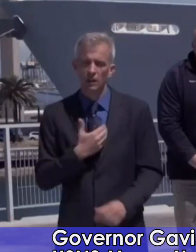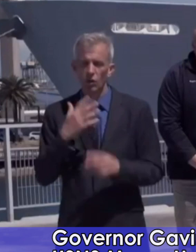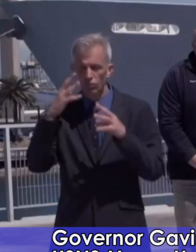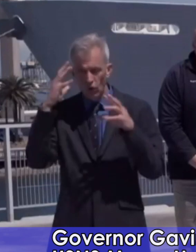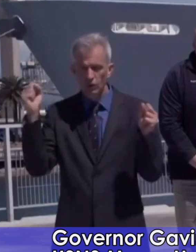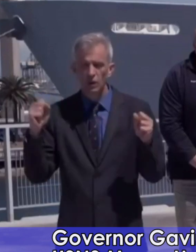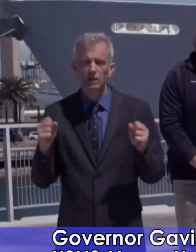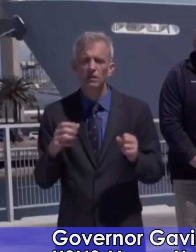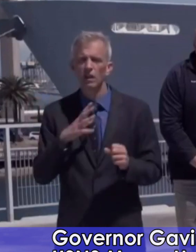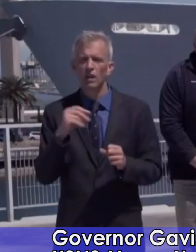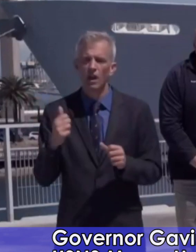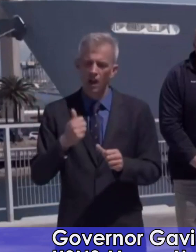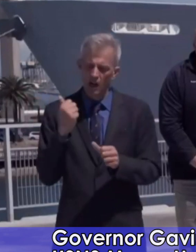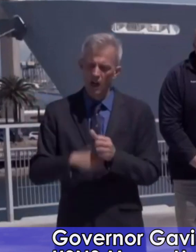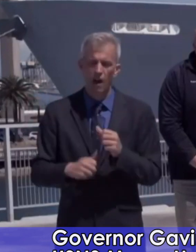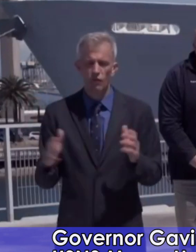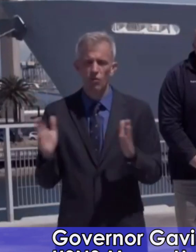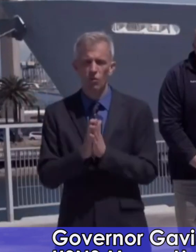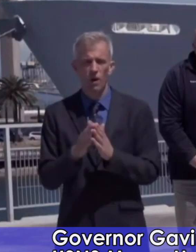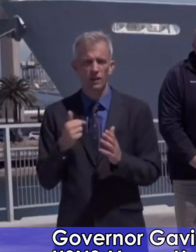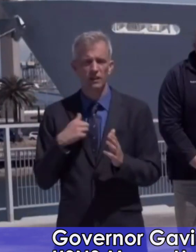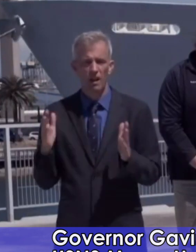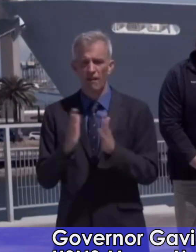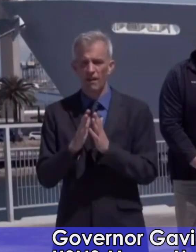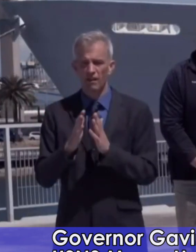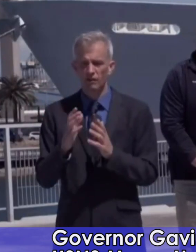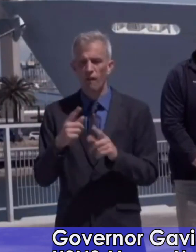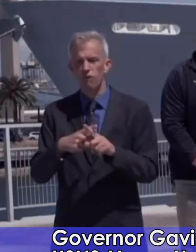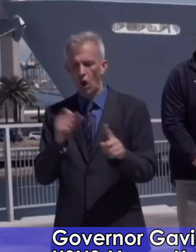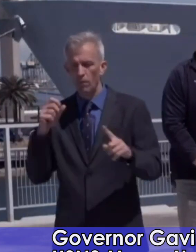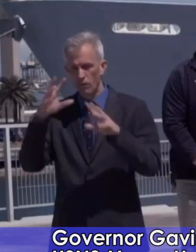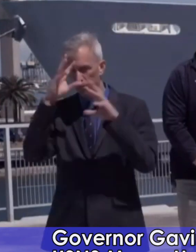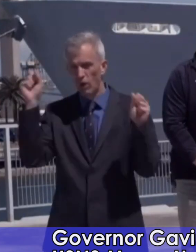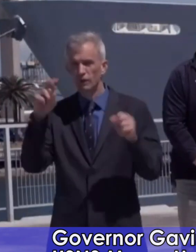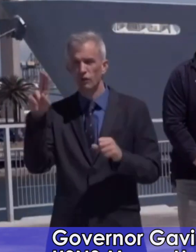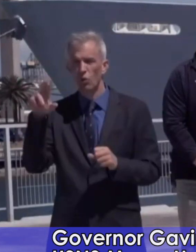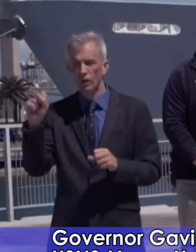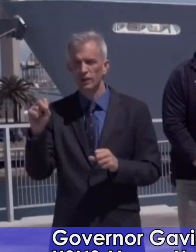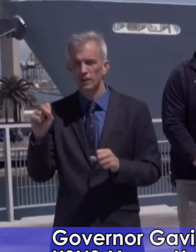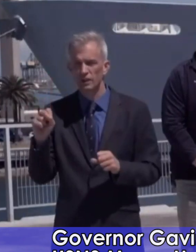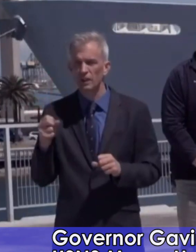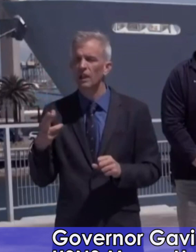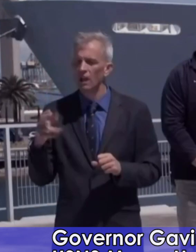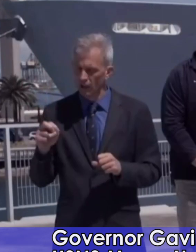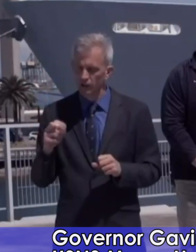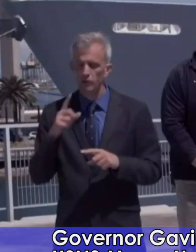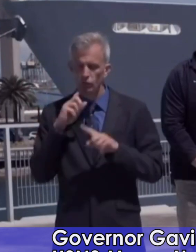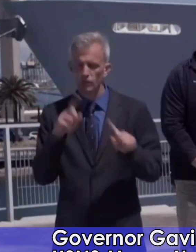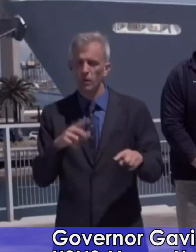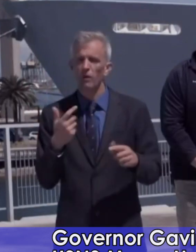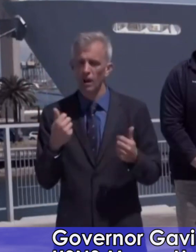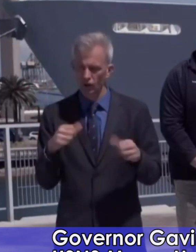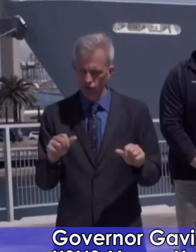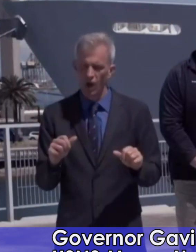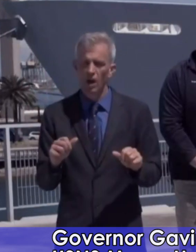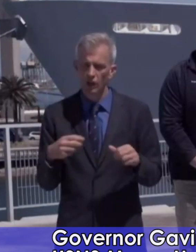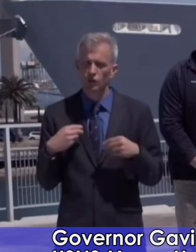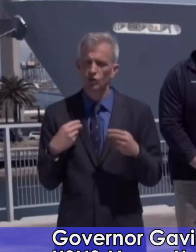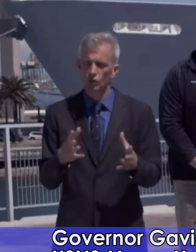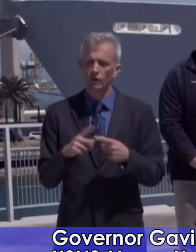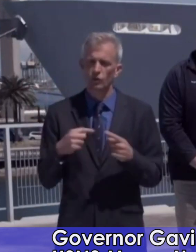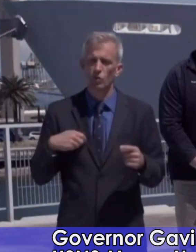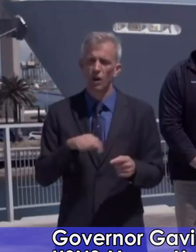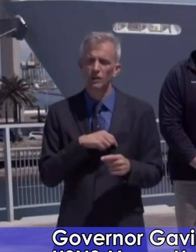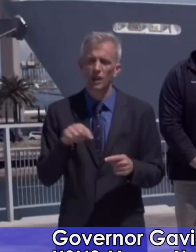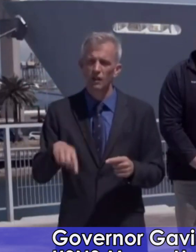and every direct request that I've asked the President of the United States, he has been responsive and he has tried to accommodate. This is